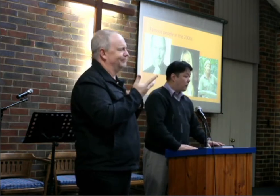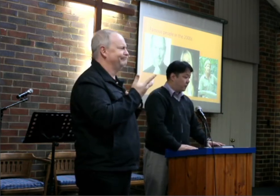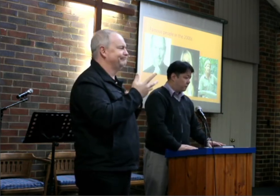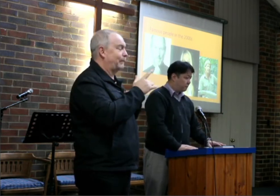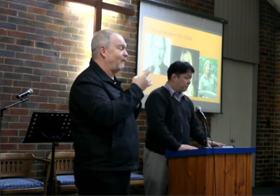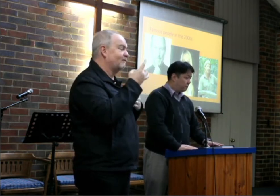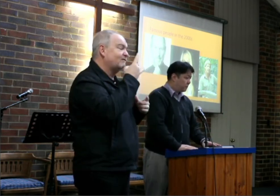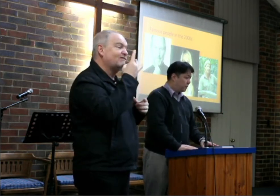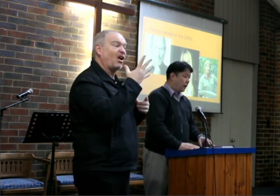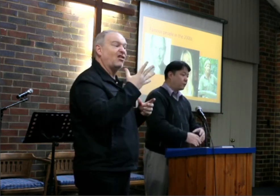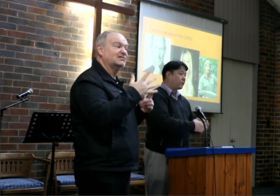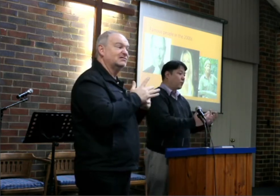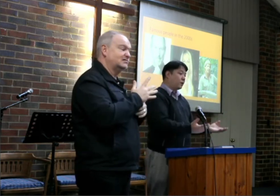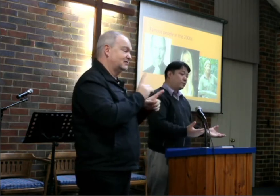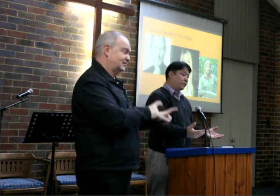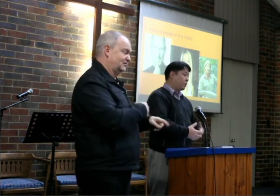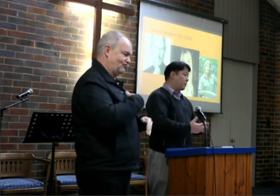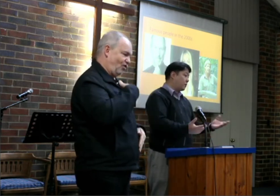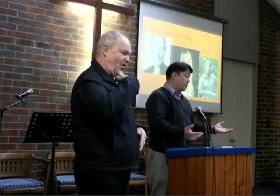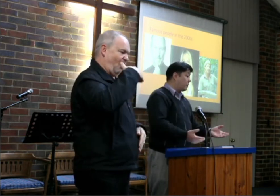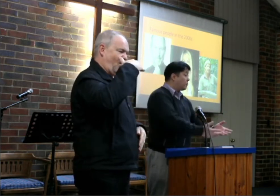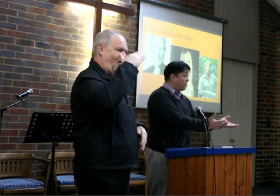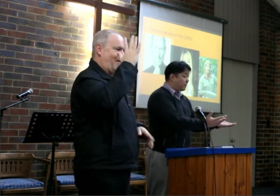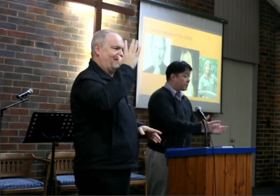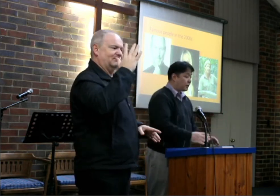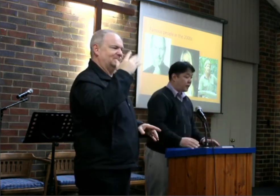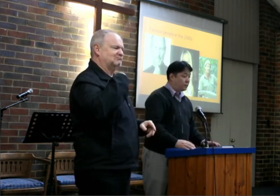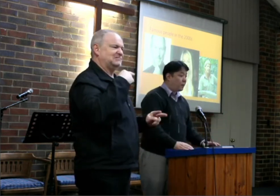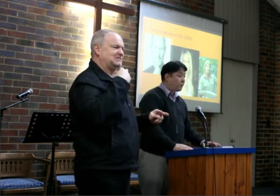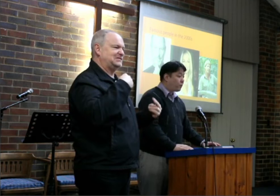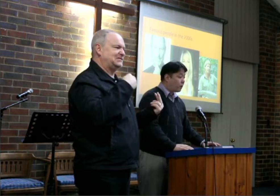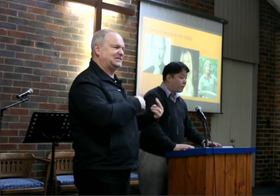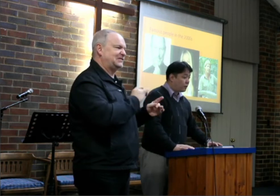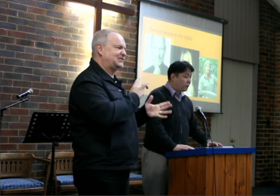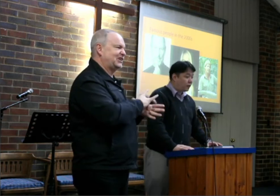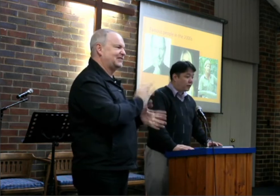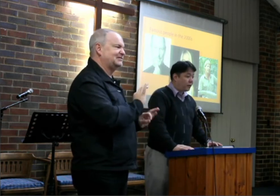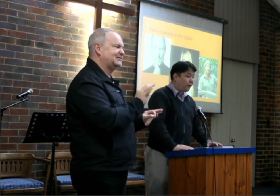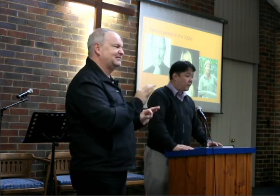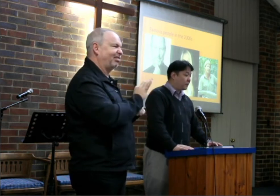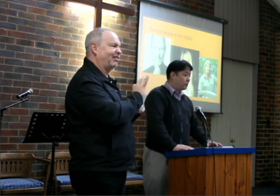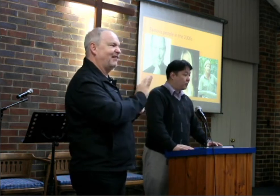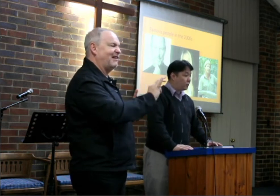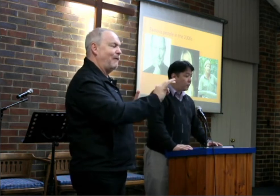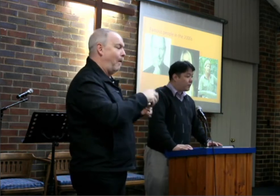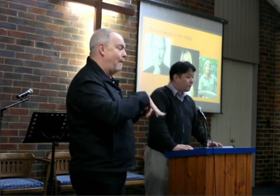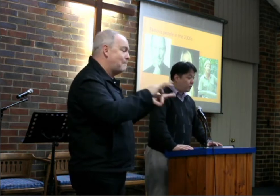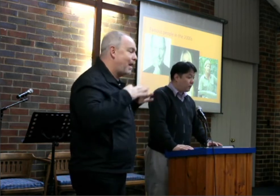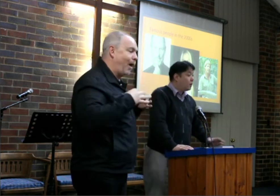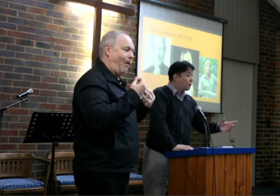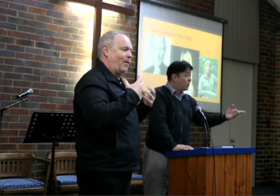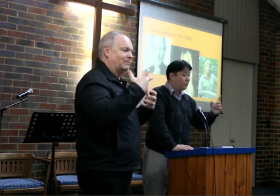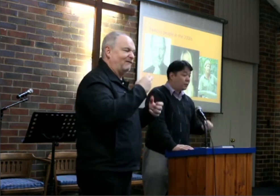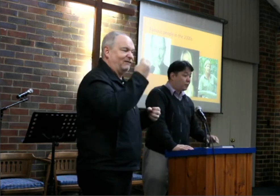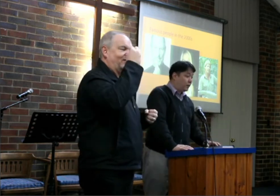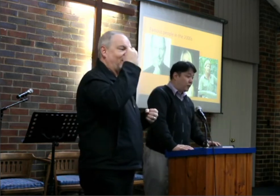forgot about it, right, after you've grown up, you forgot about your, maybe this is the case, you know, maybe you forgot about your a blanket that you love or your teddy bear you love.